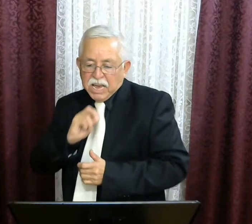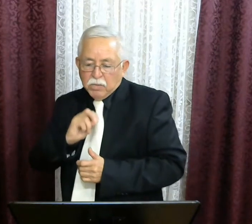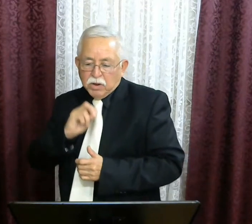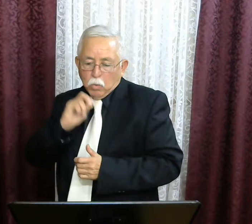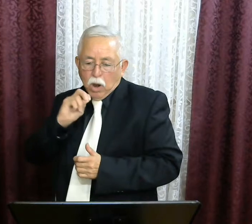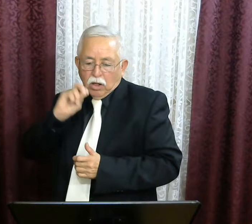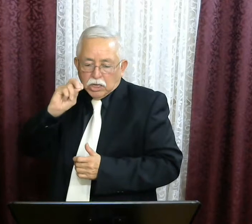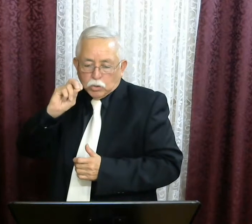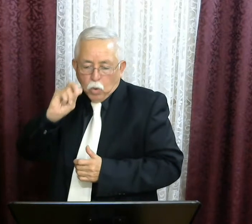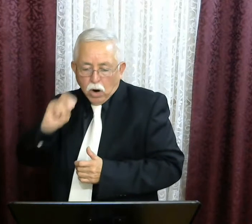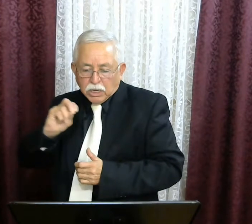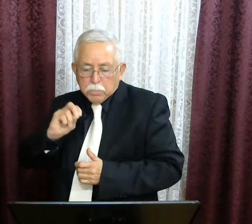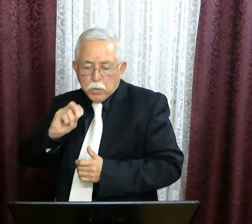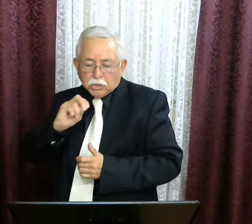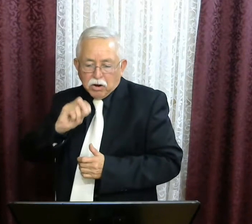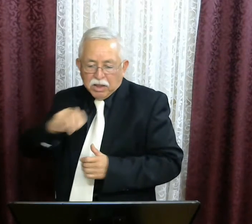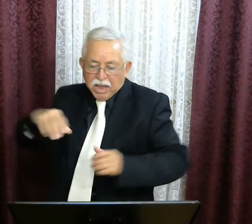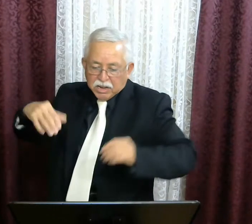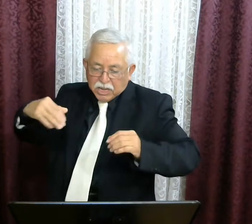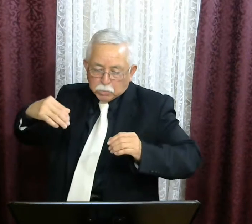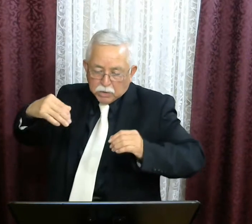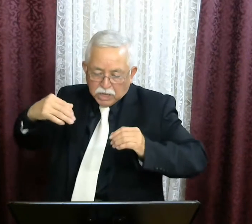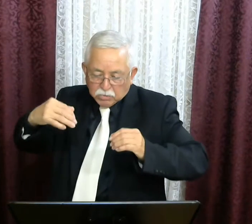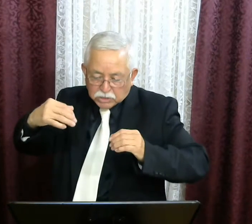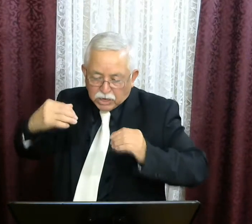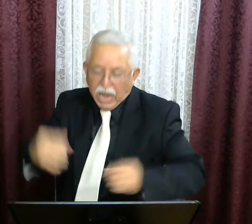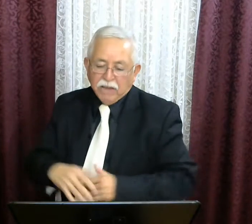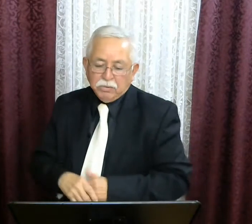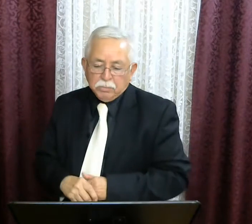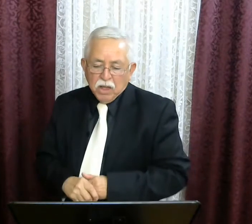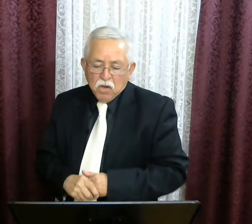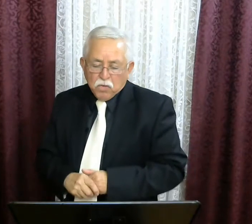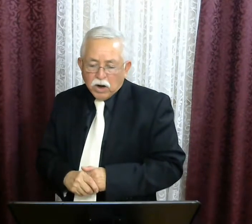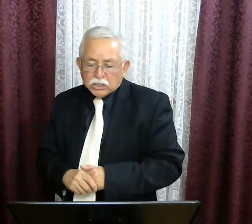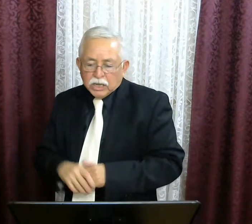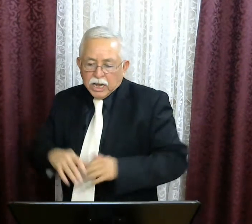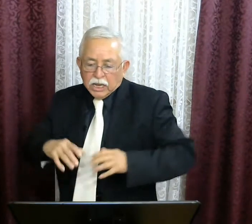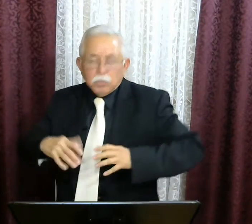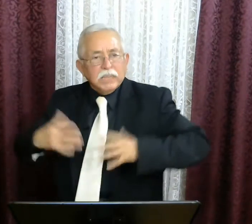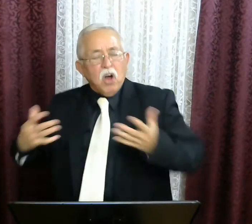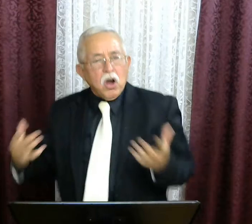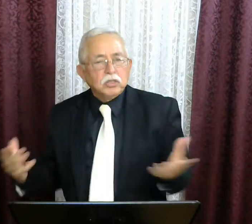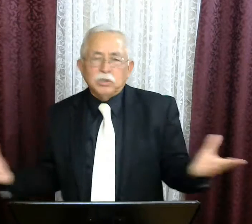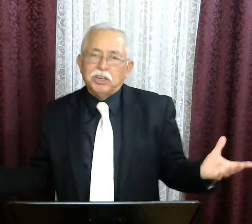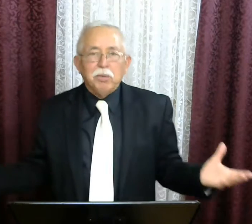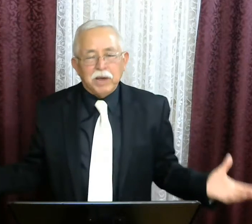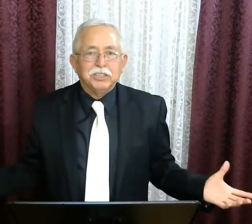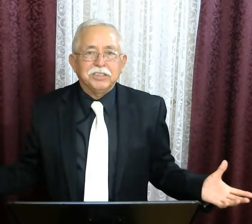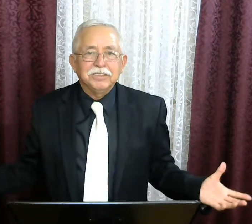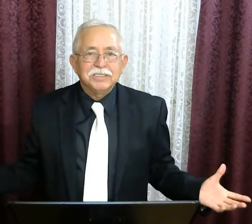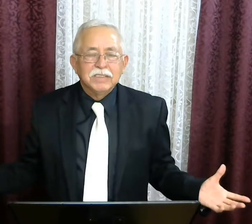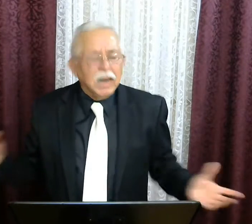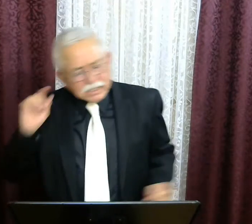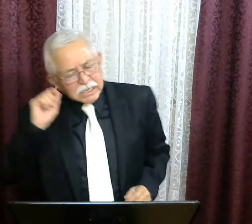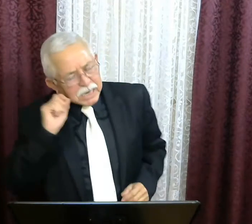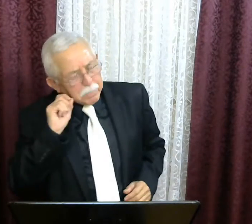even while he's working personally in each believer's life. First, he blessed us with salvation. Let's think about